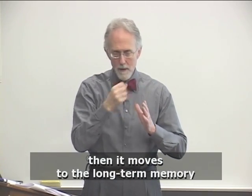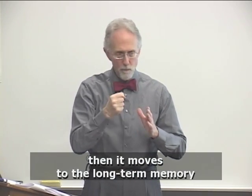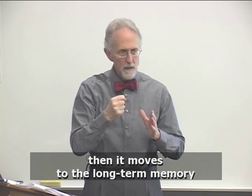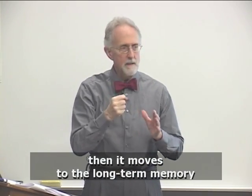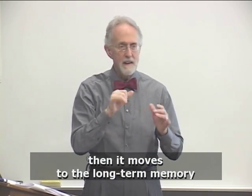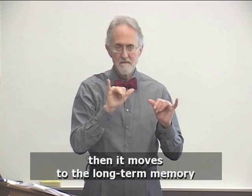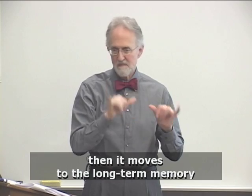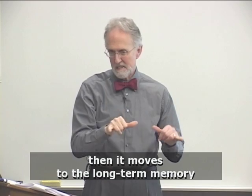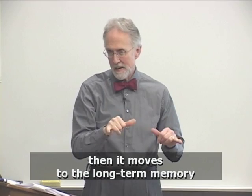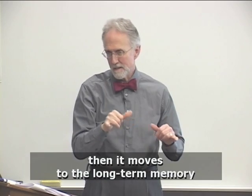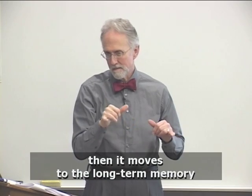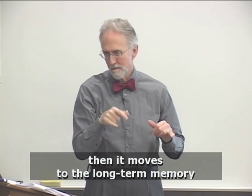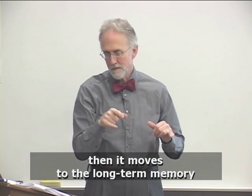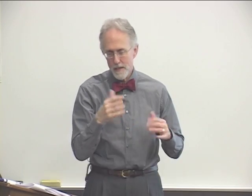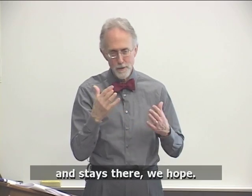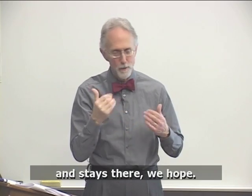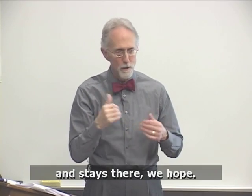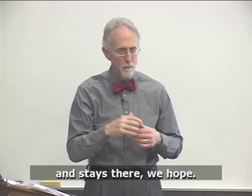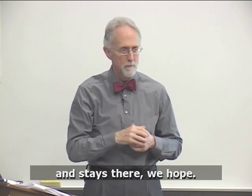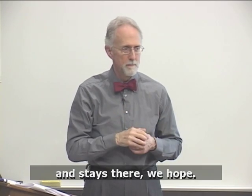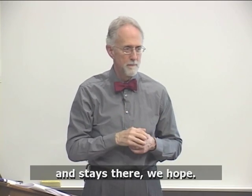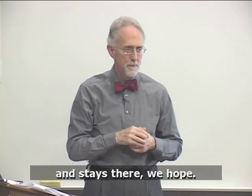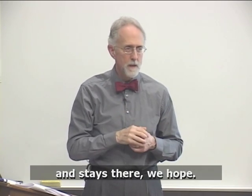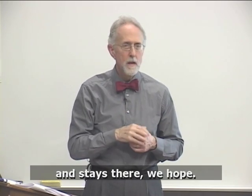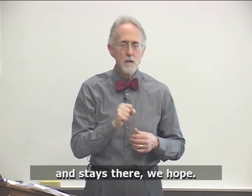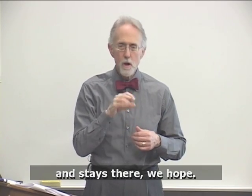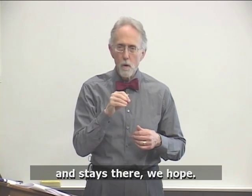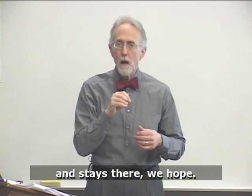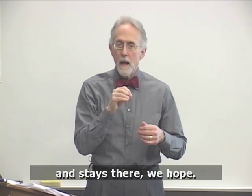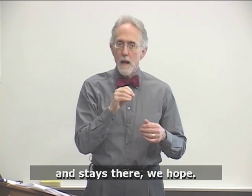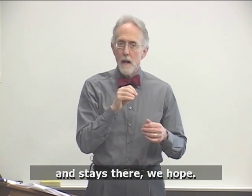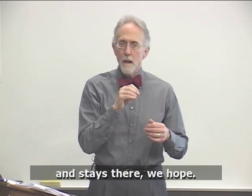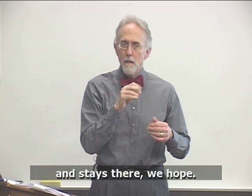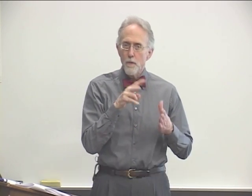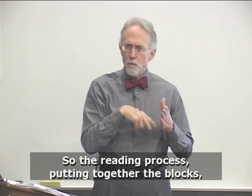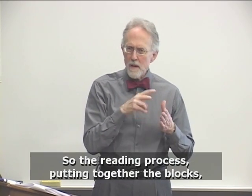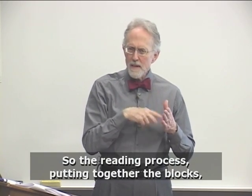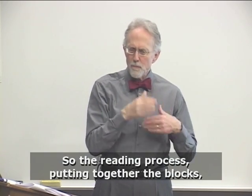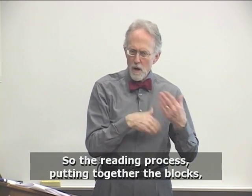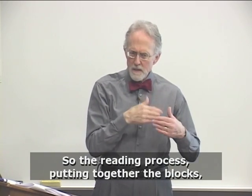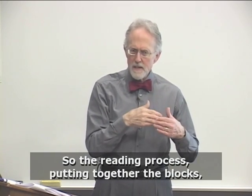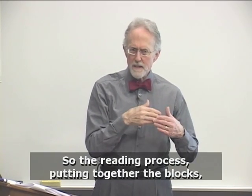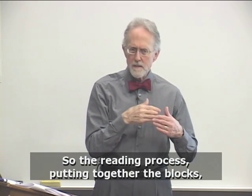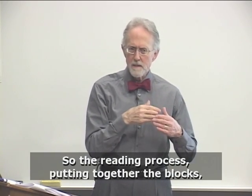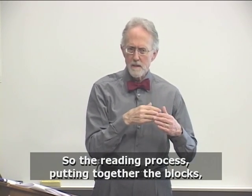memory and stays there, we hope. So the reading process,